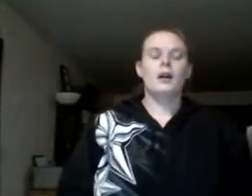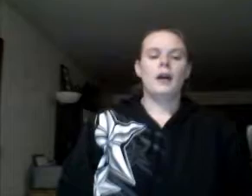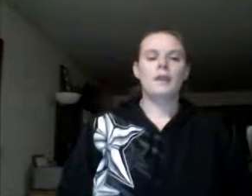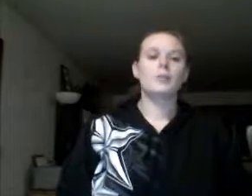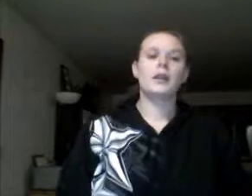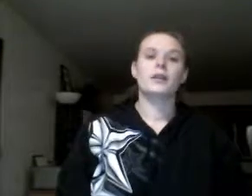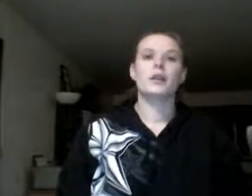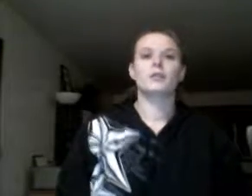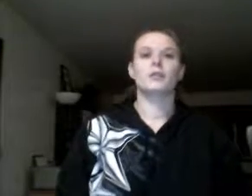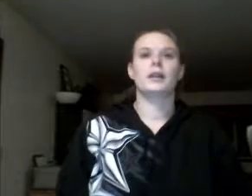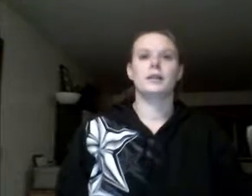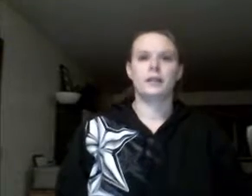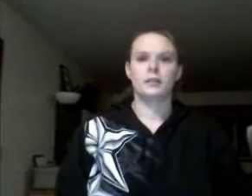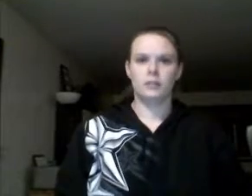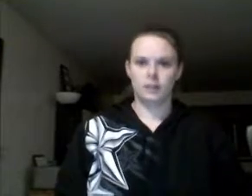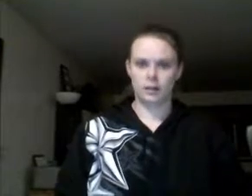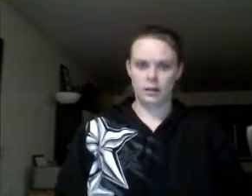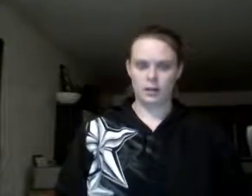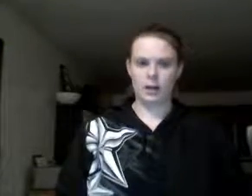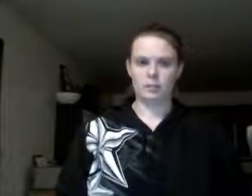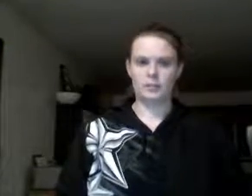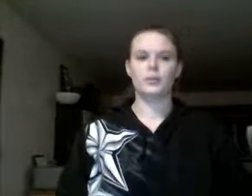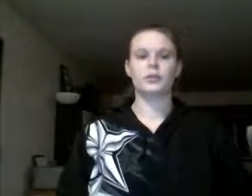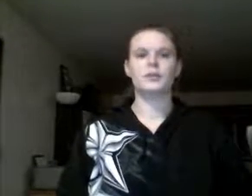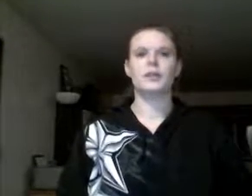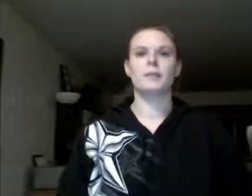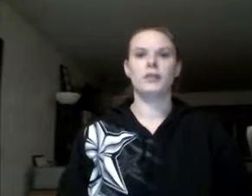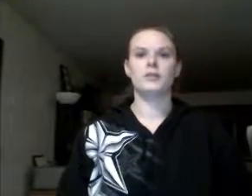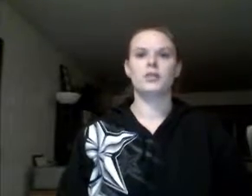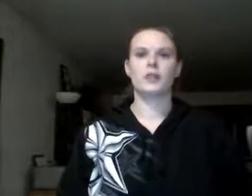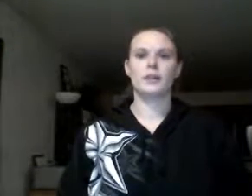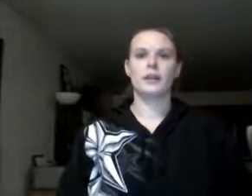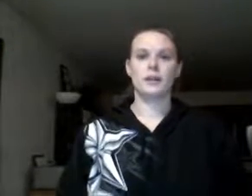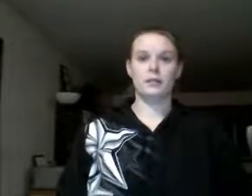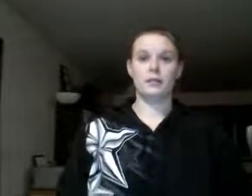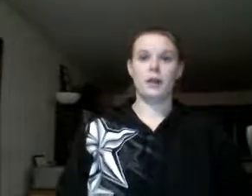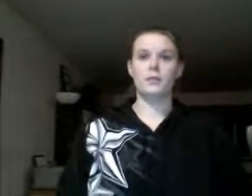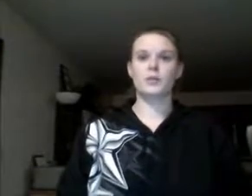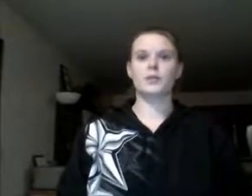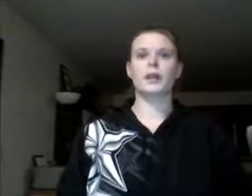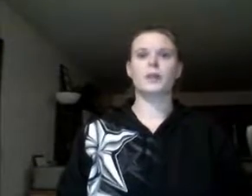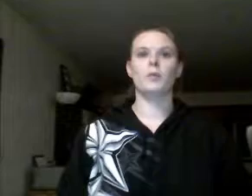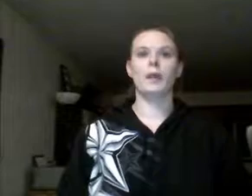Having a binder has greatly helped me reduce the amount of stress that comes with planning a wedding.